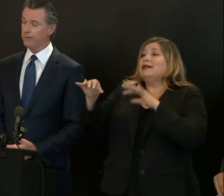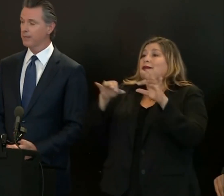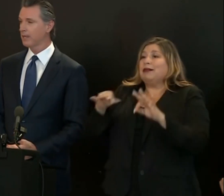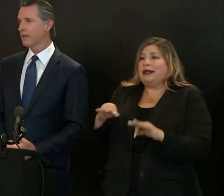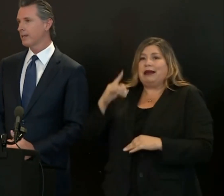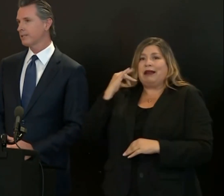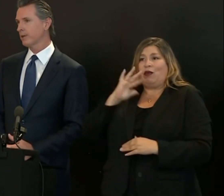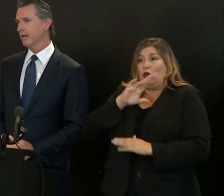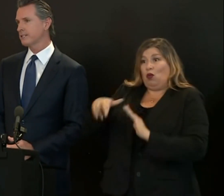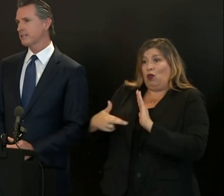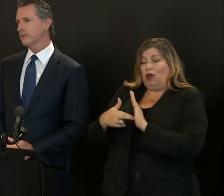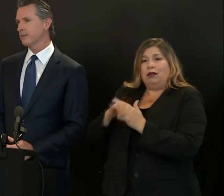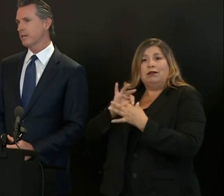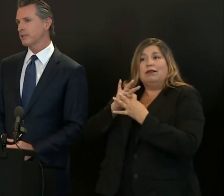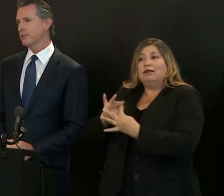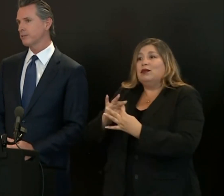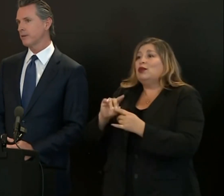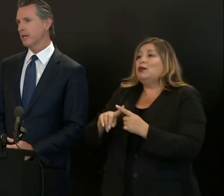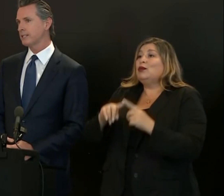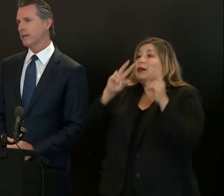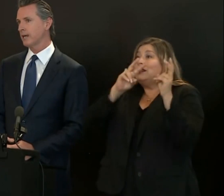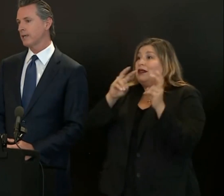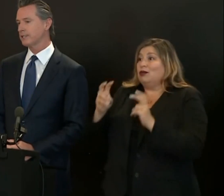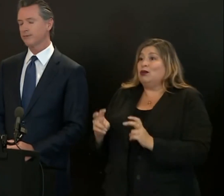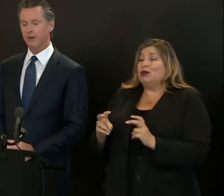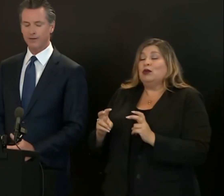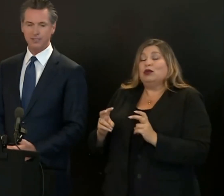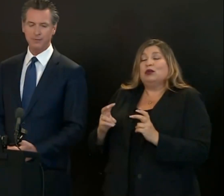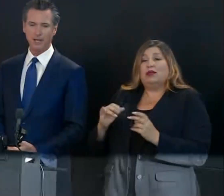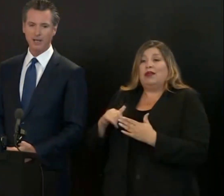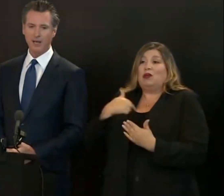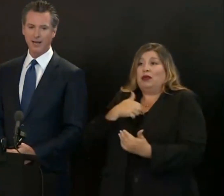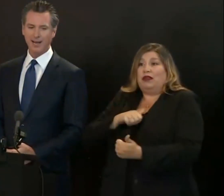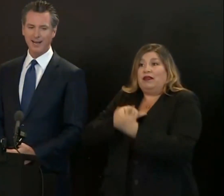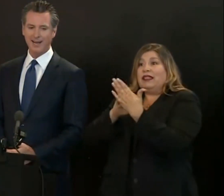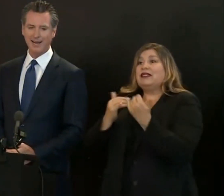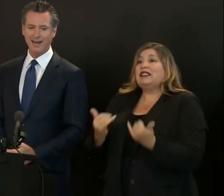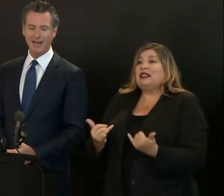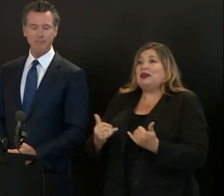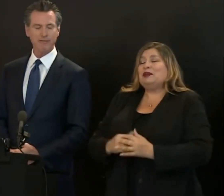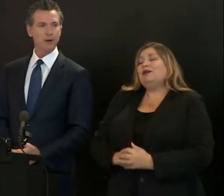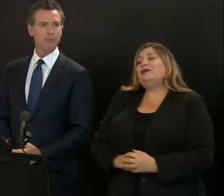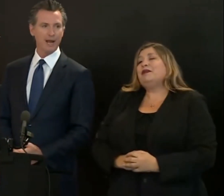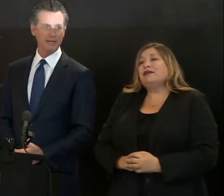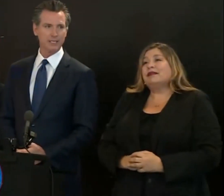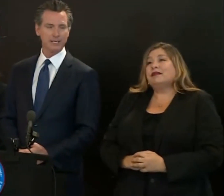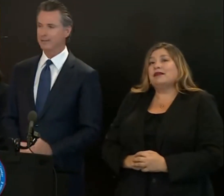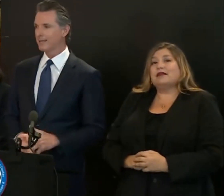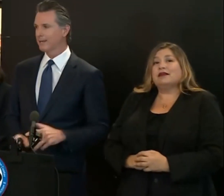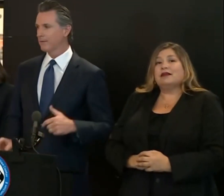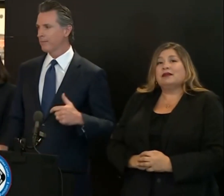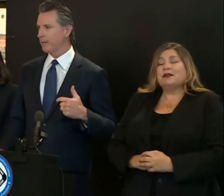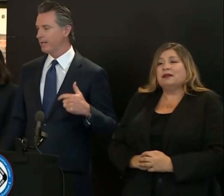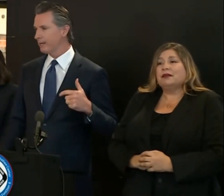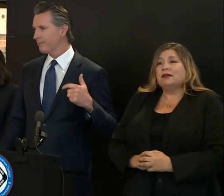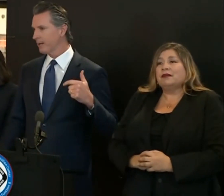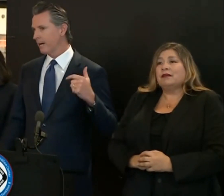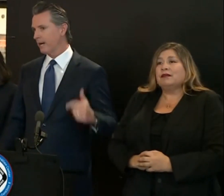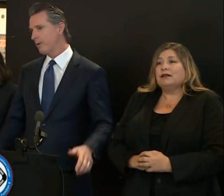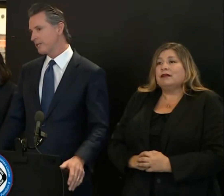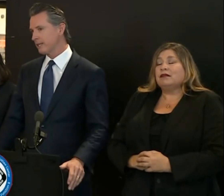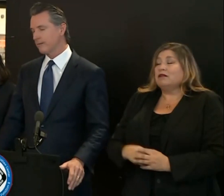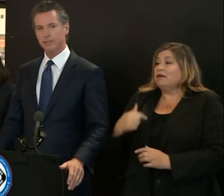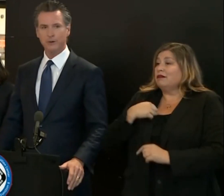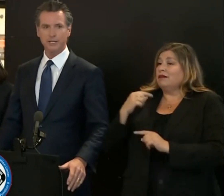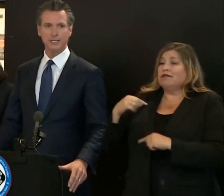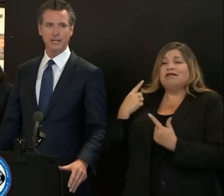California's role as it relates to the issue that is in front of us. I've been very proud to be